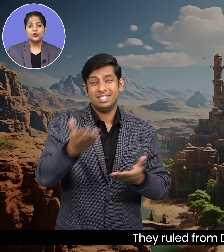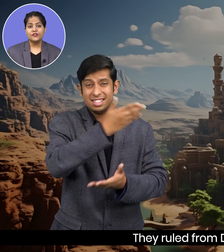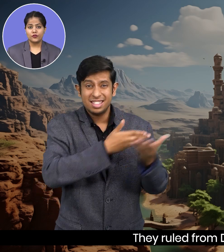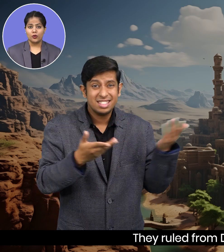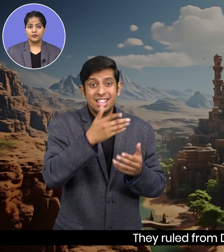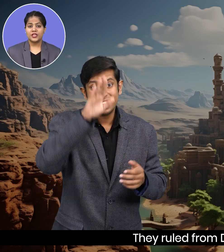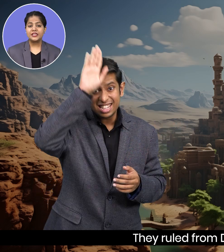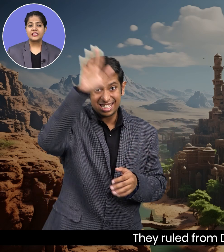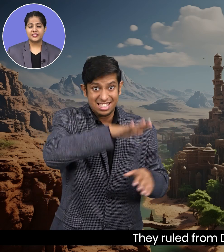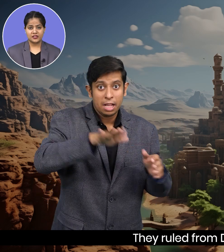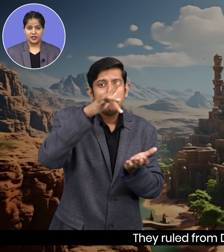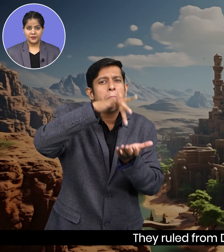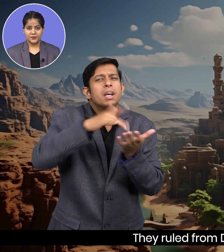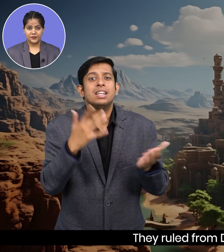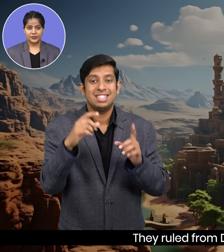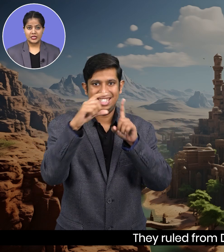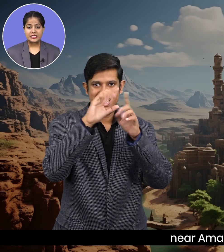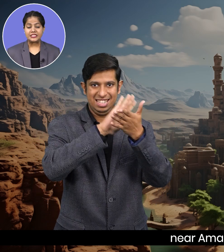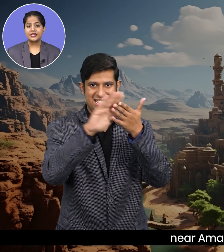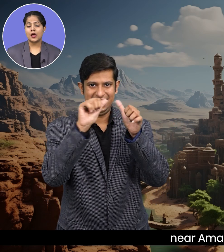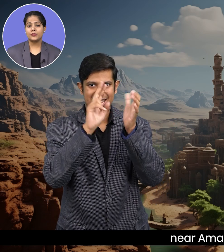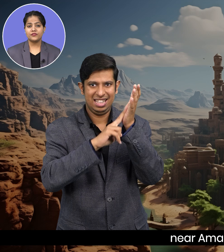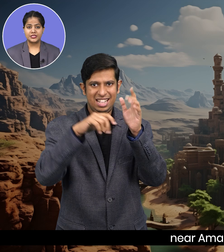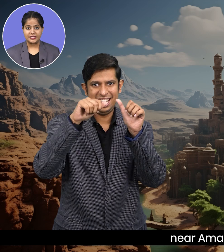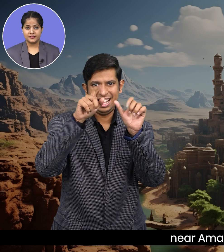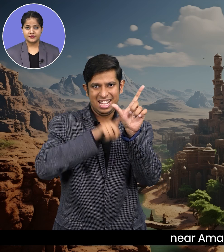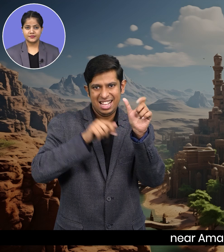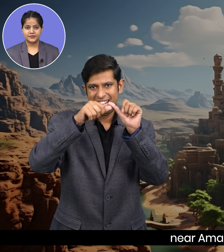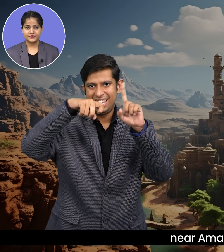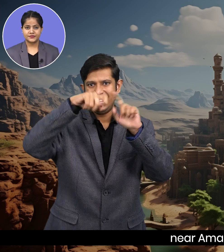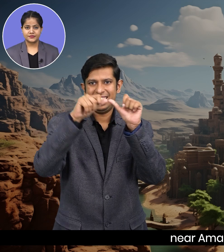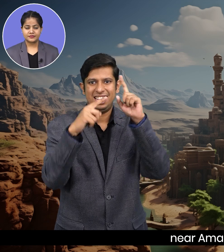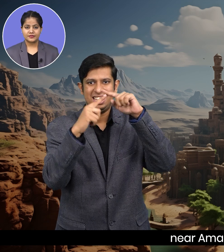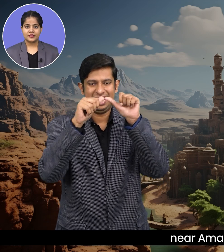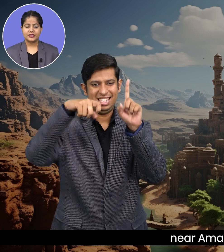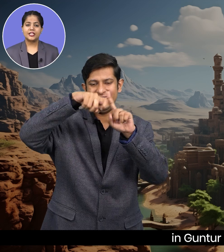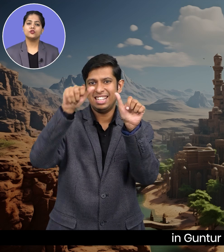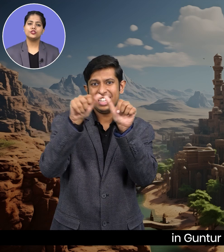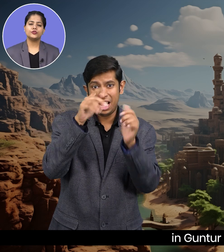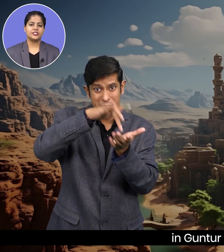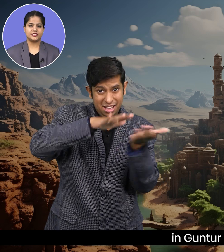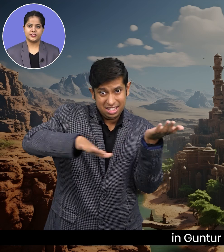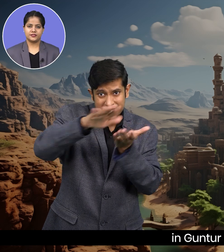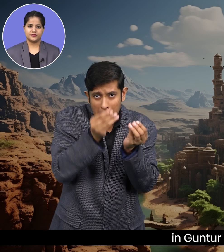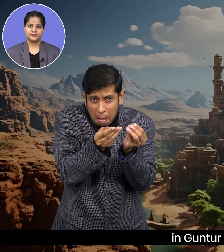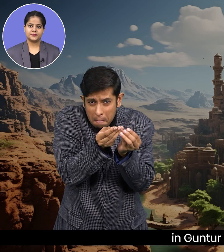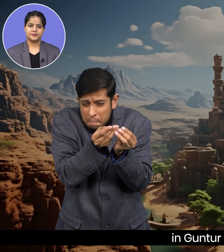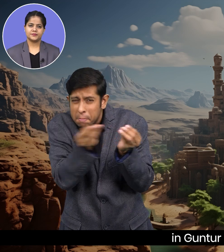They ruled from Dhanyakataka near Amravati in Guntur